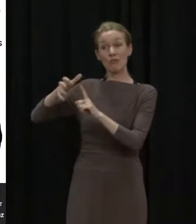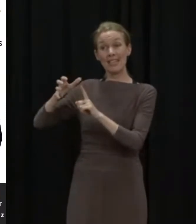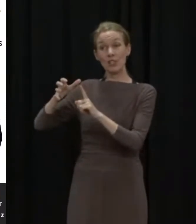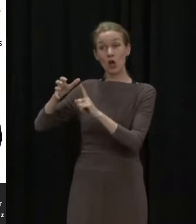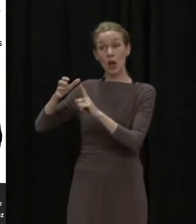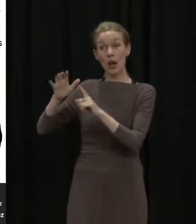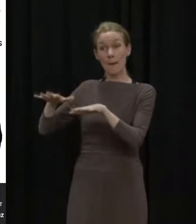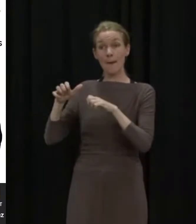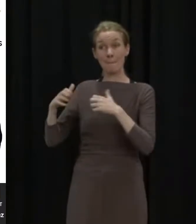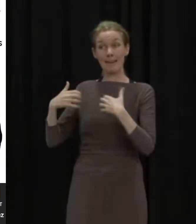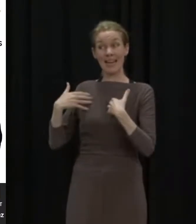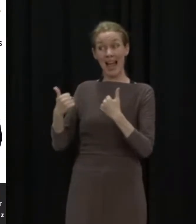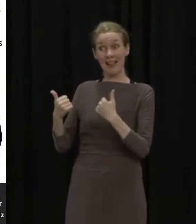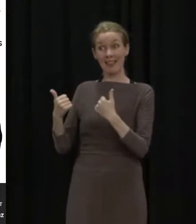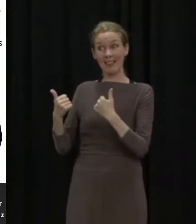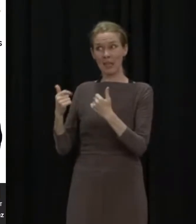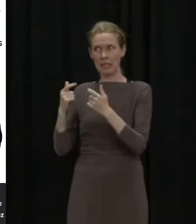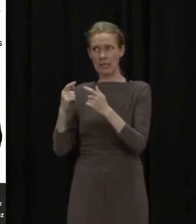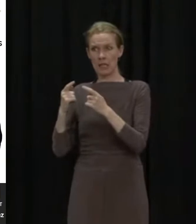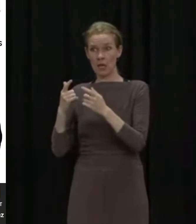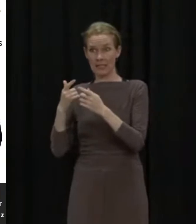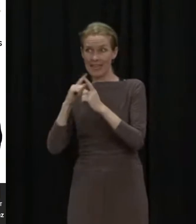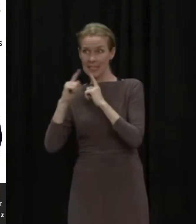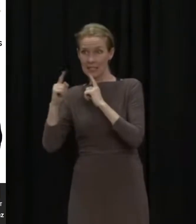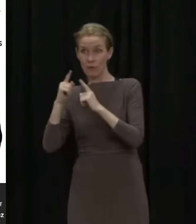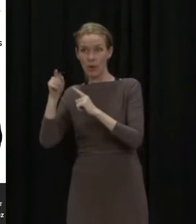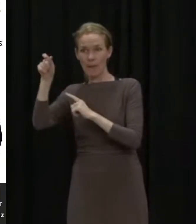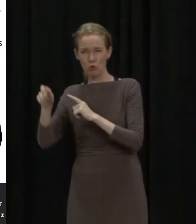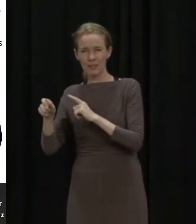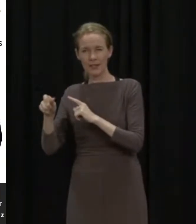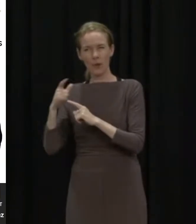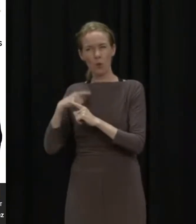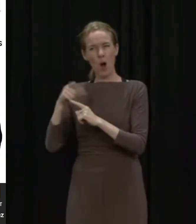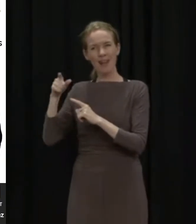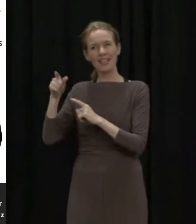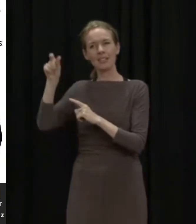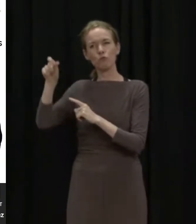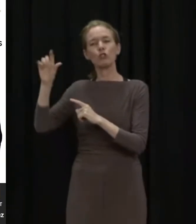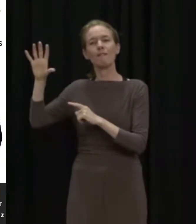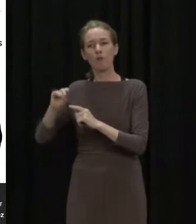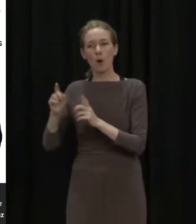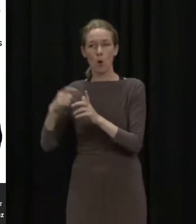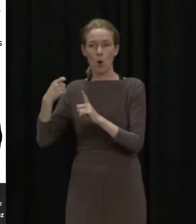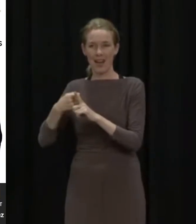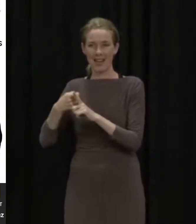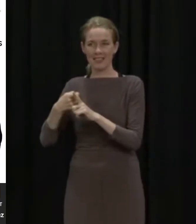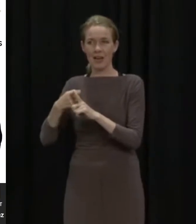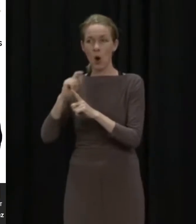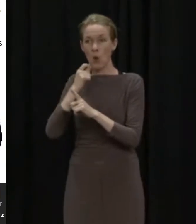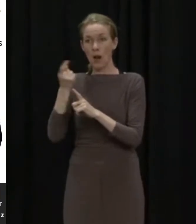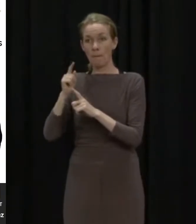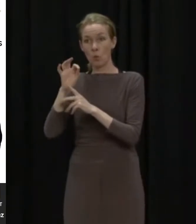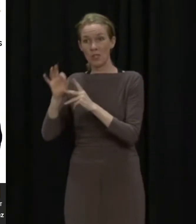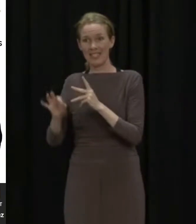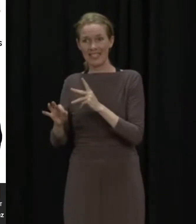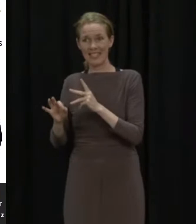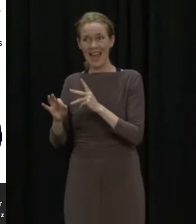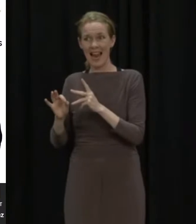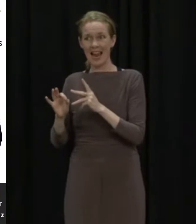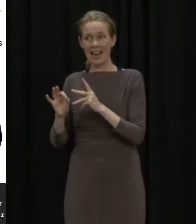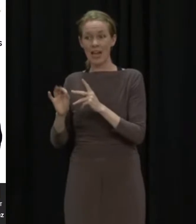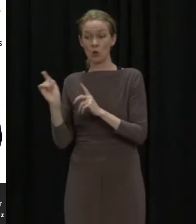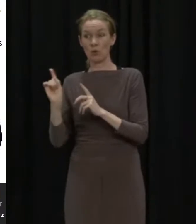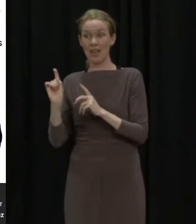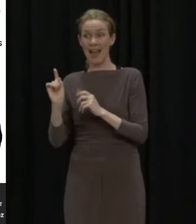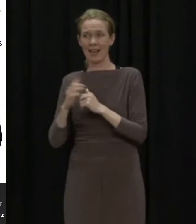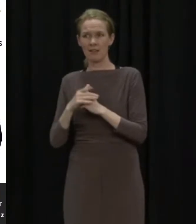resident, and we're expecting further updates later today. Why wasn't it updated last night? Sorry? It